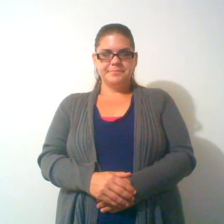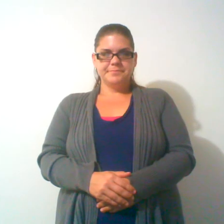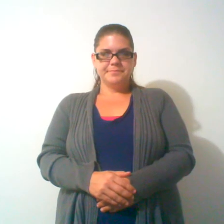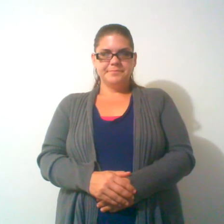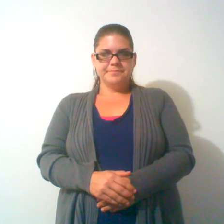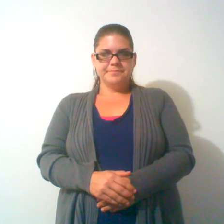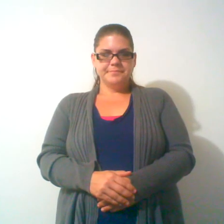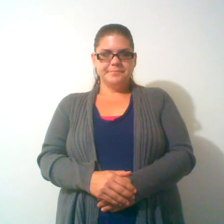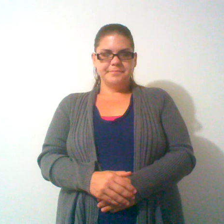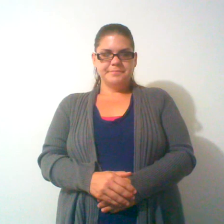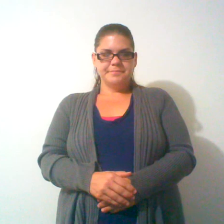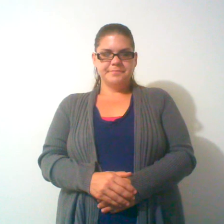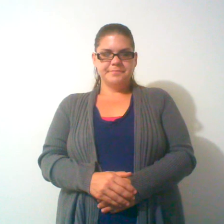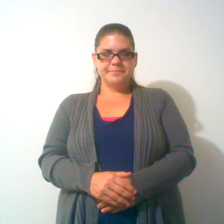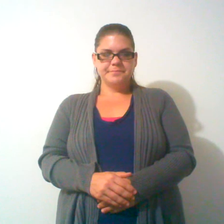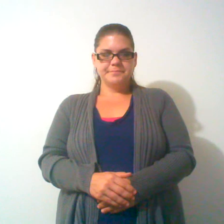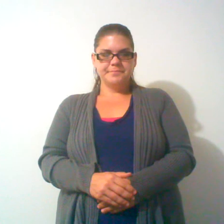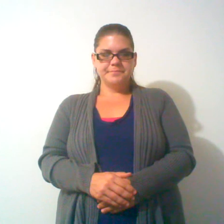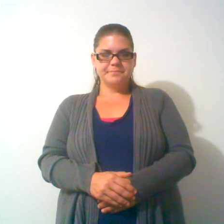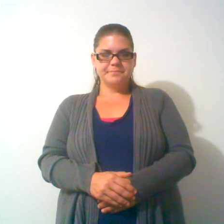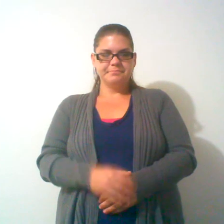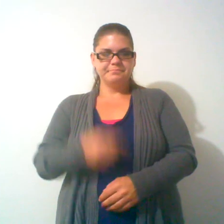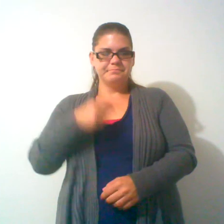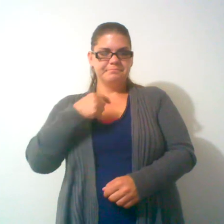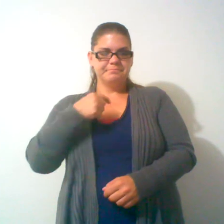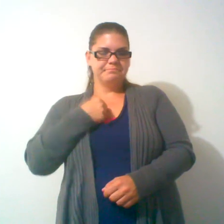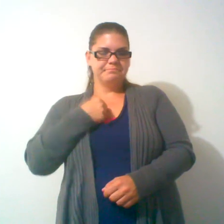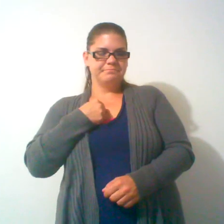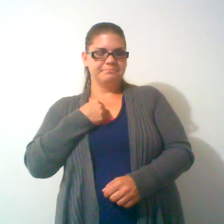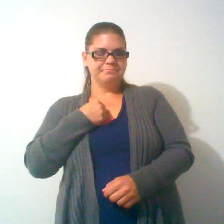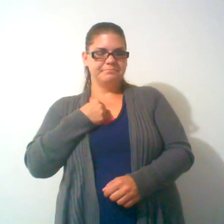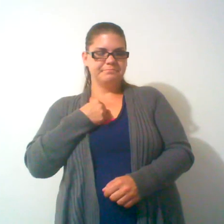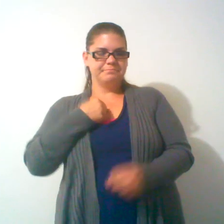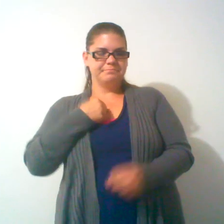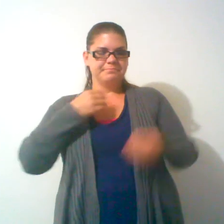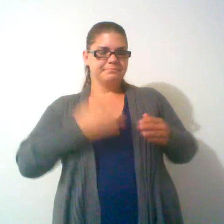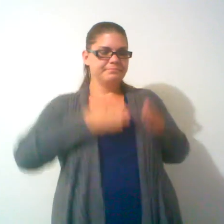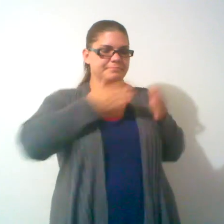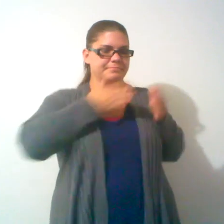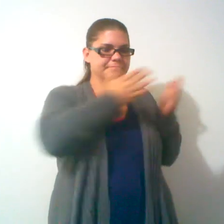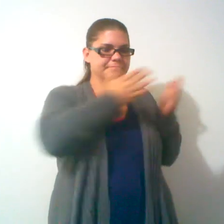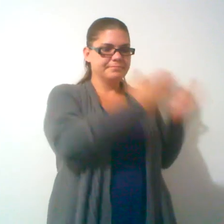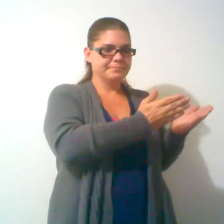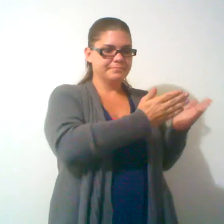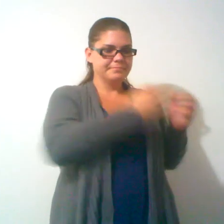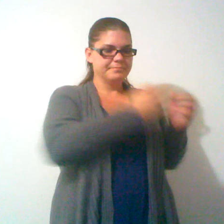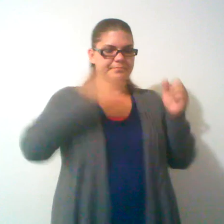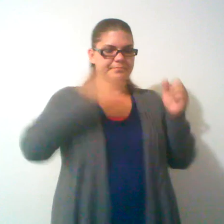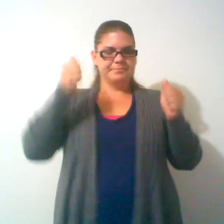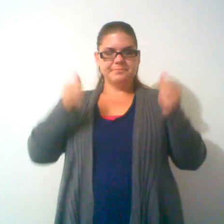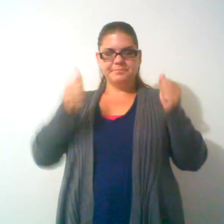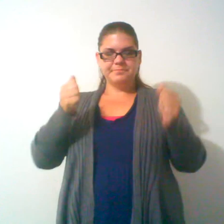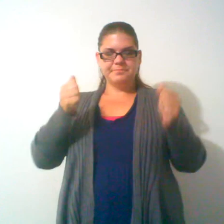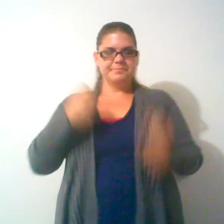The engine was not damaged, and we could keep it running and use